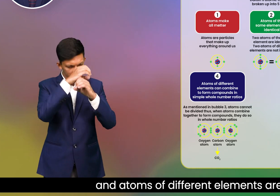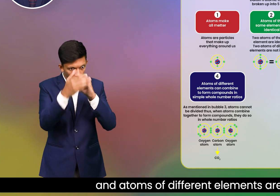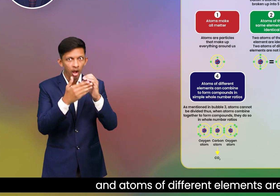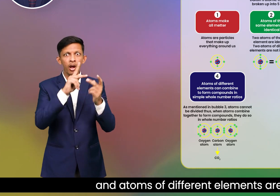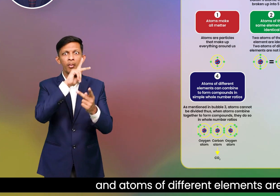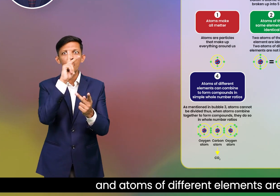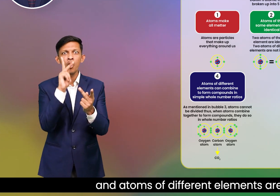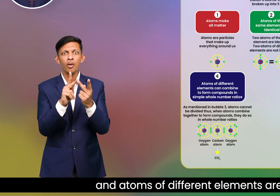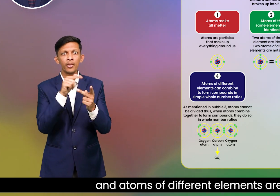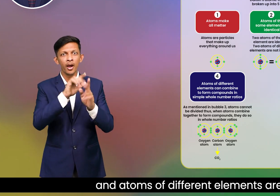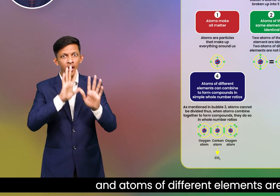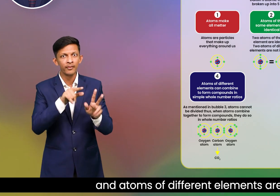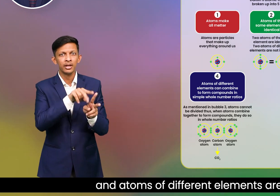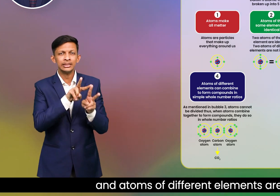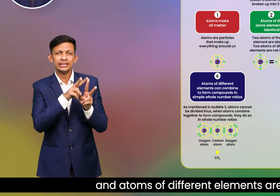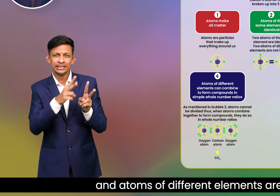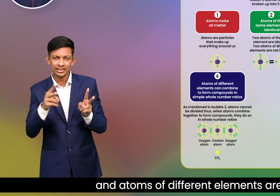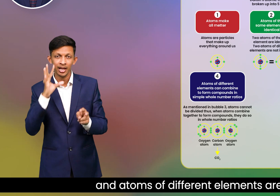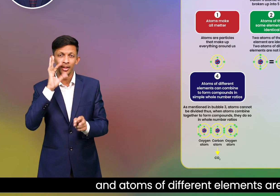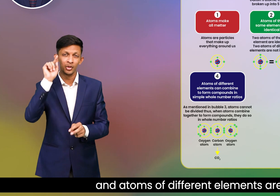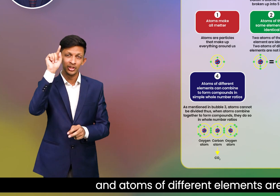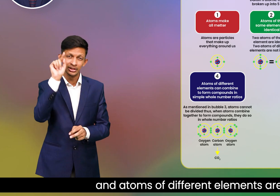are different.